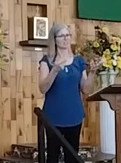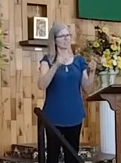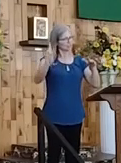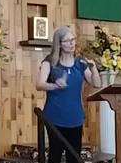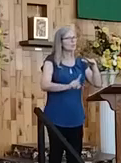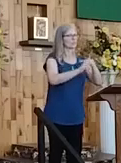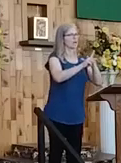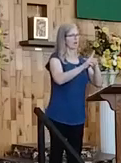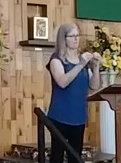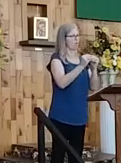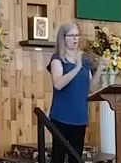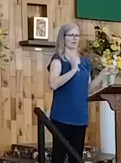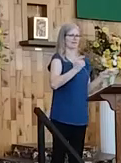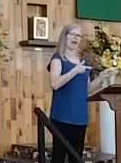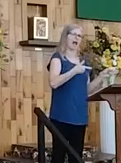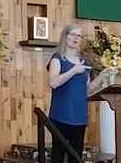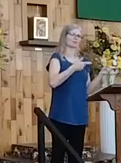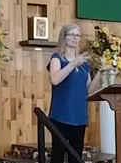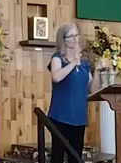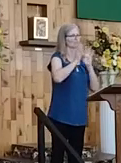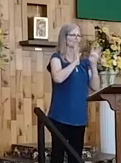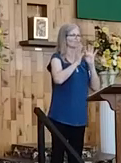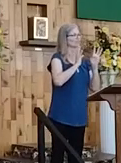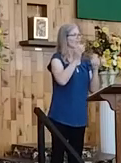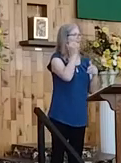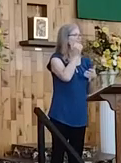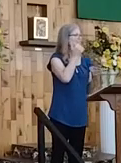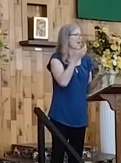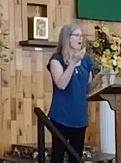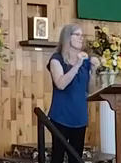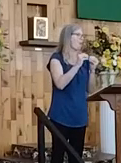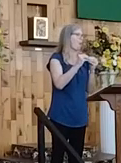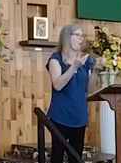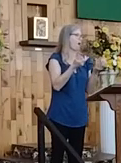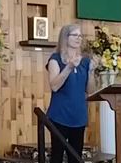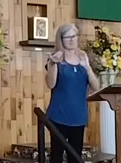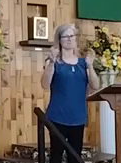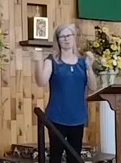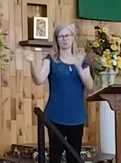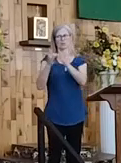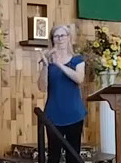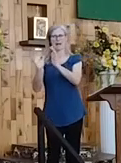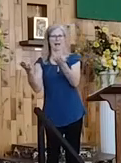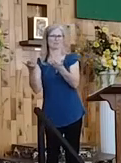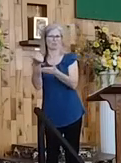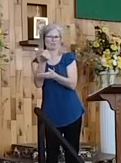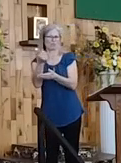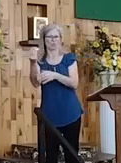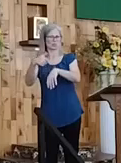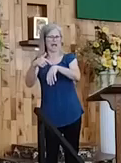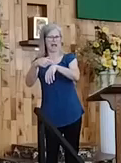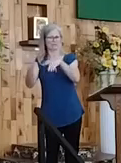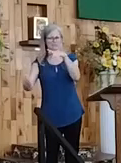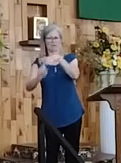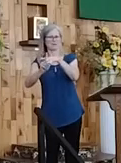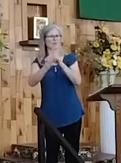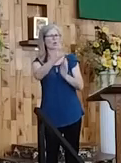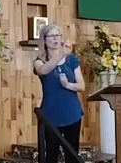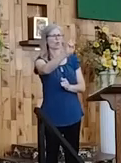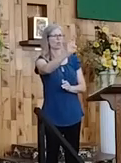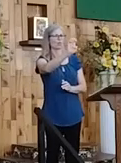our speech almost daily than anywhere else in the Bible. Religion. And what is